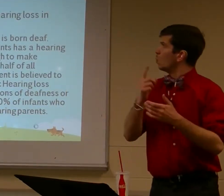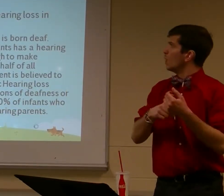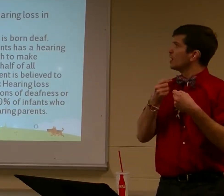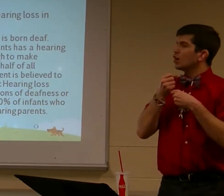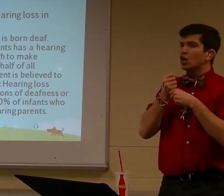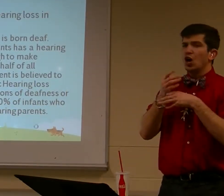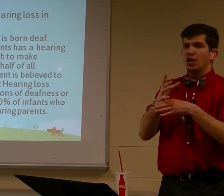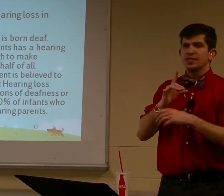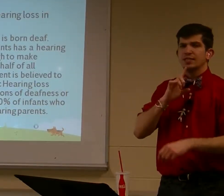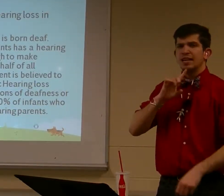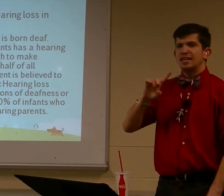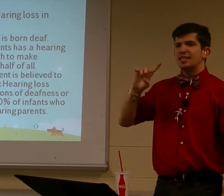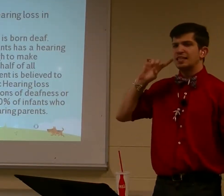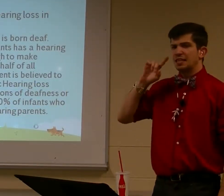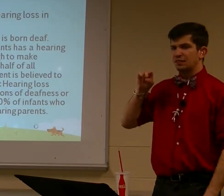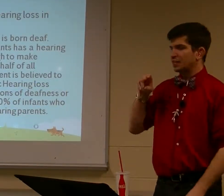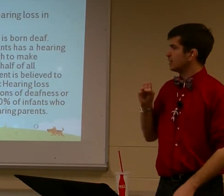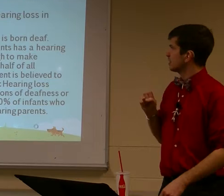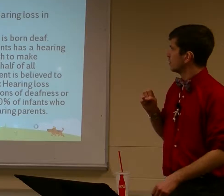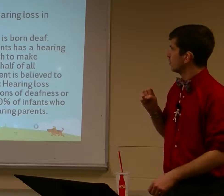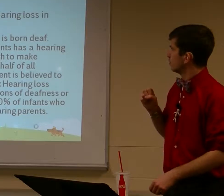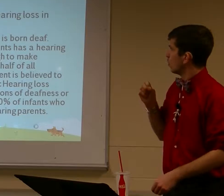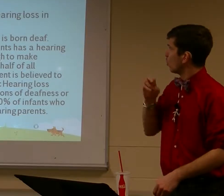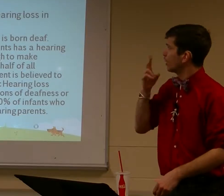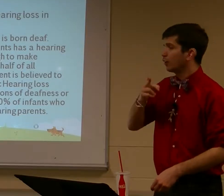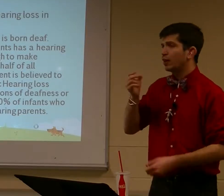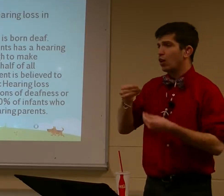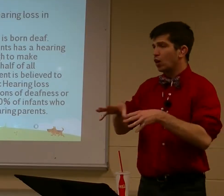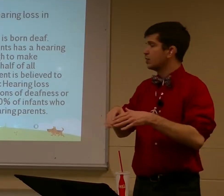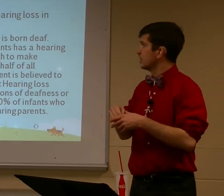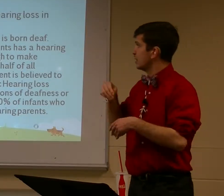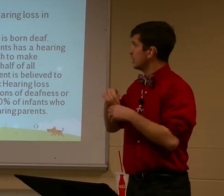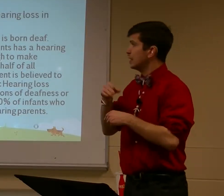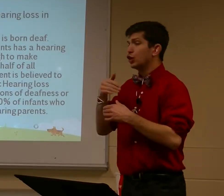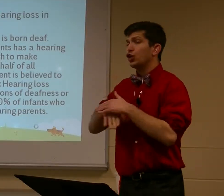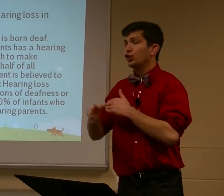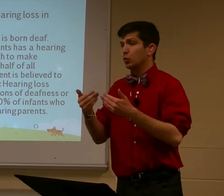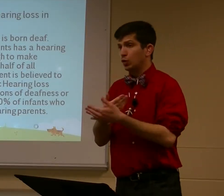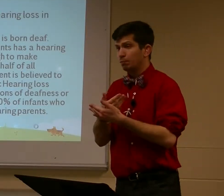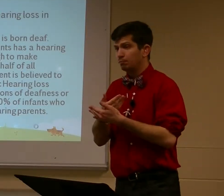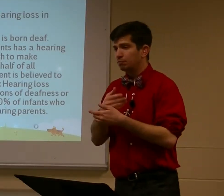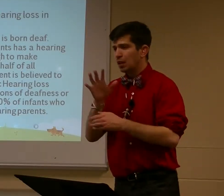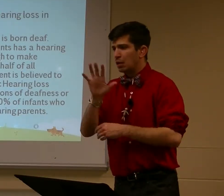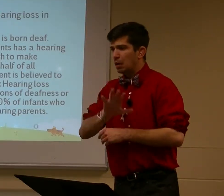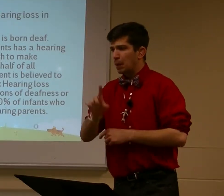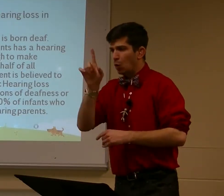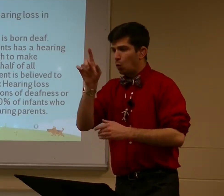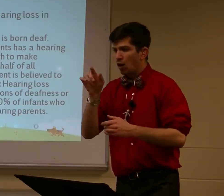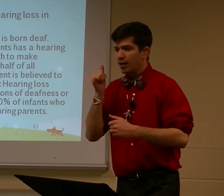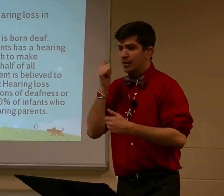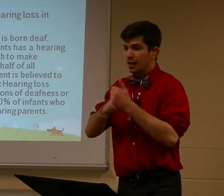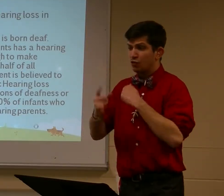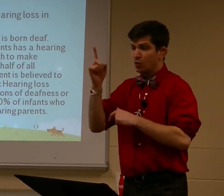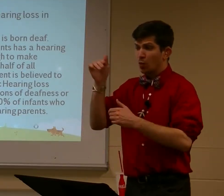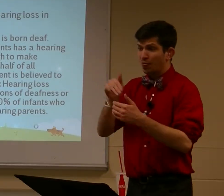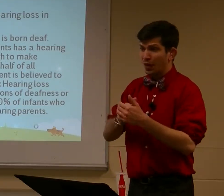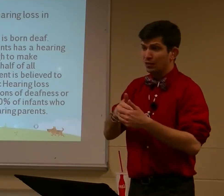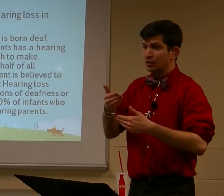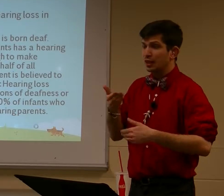What causes deafness or hearing loss in a newborn? About 1 in every 1,000